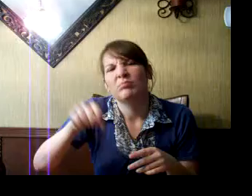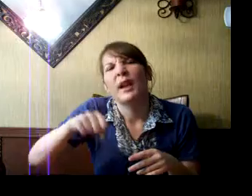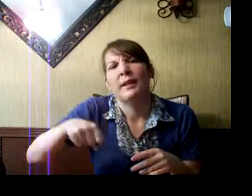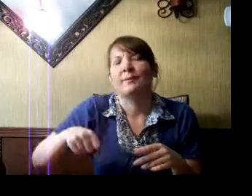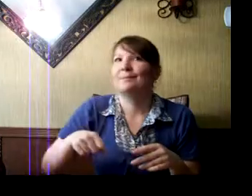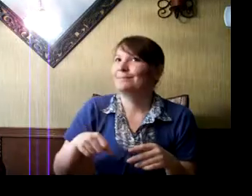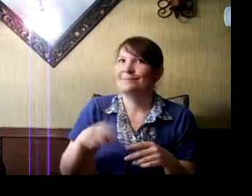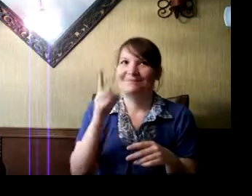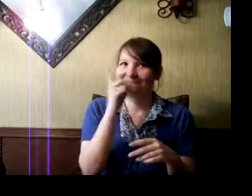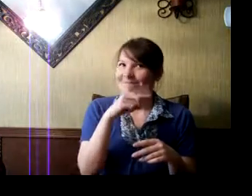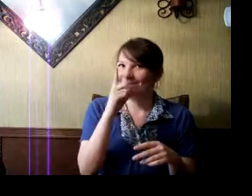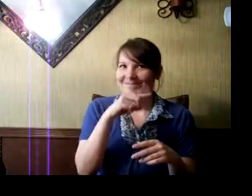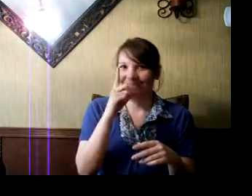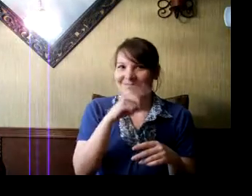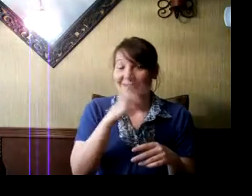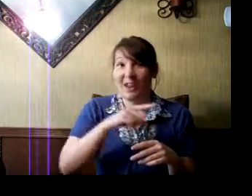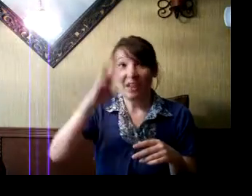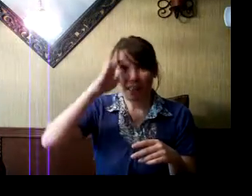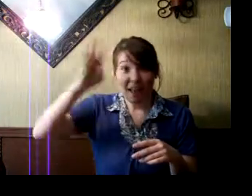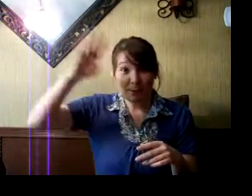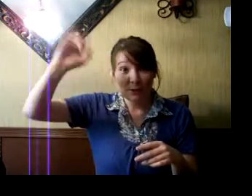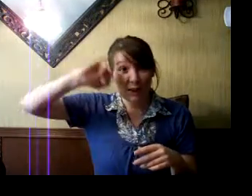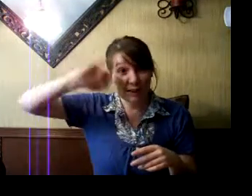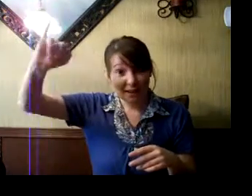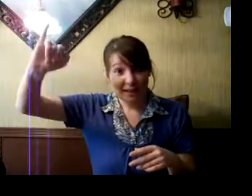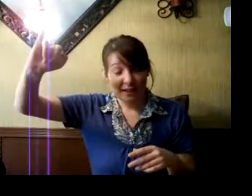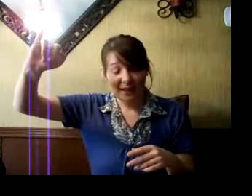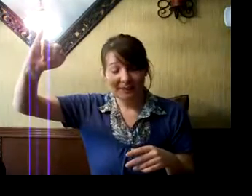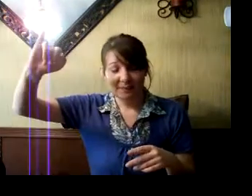ideas. And there are many different kinds of perspectives when you look at